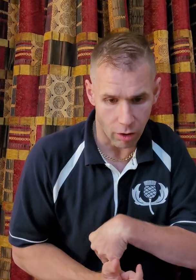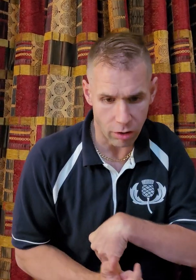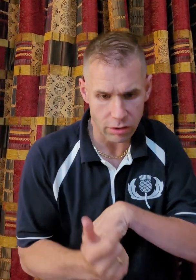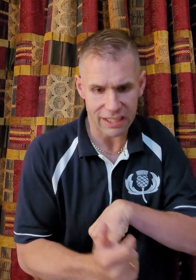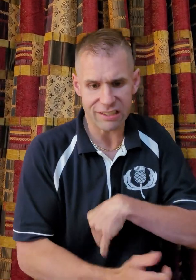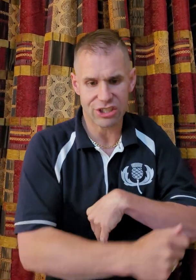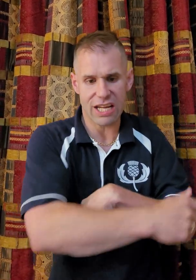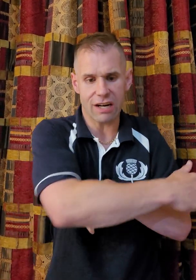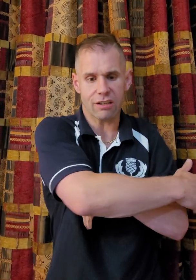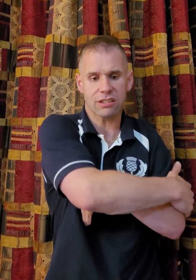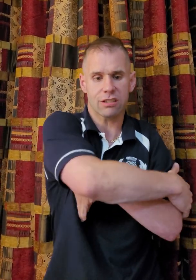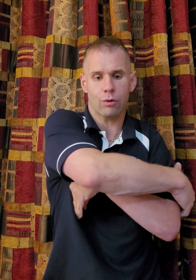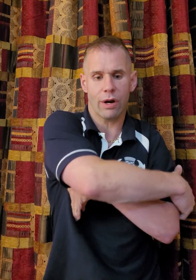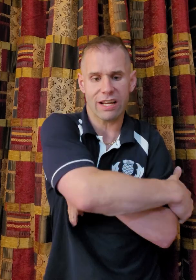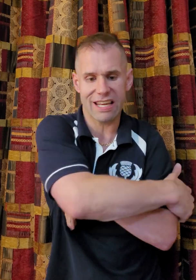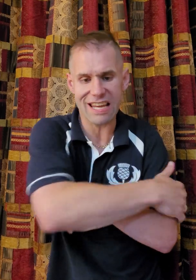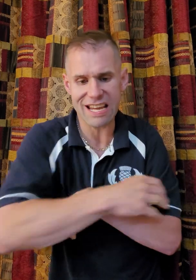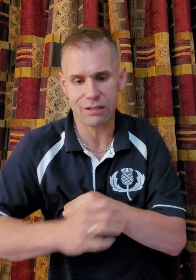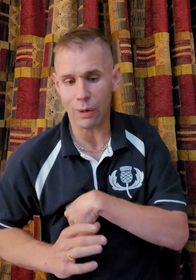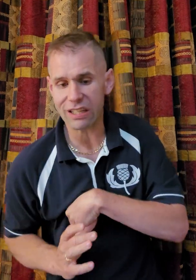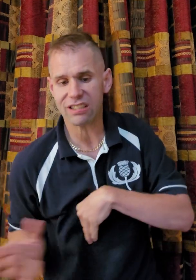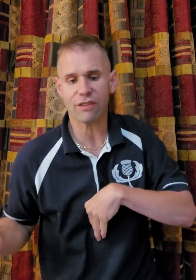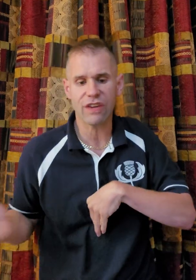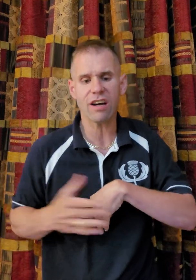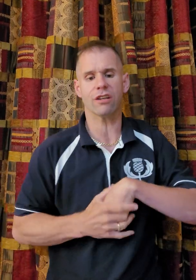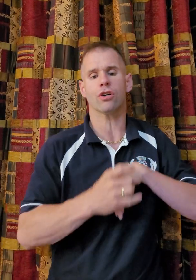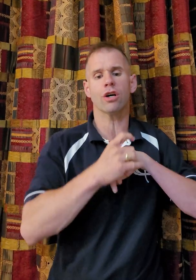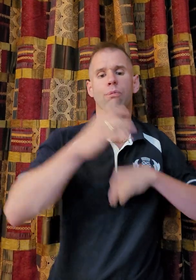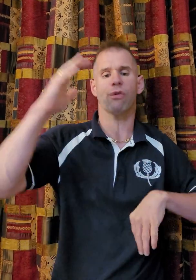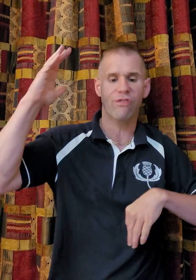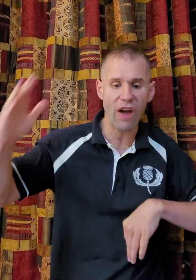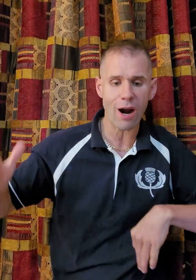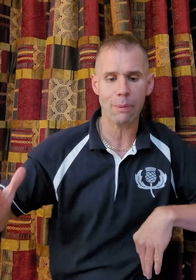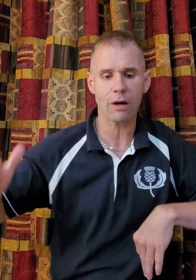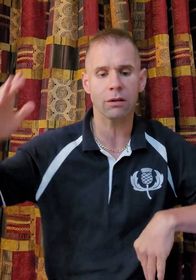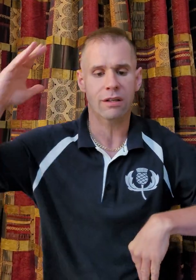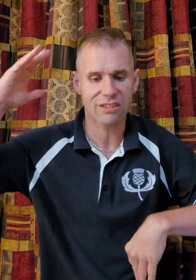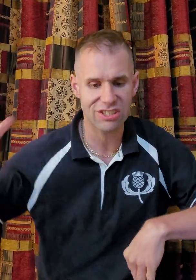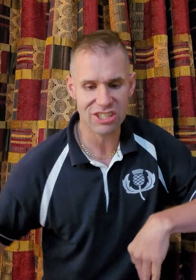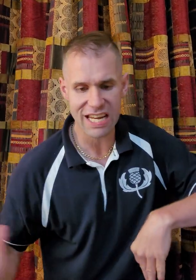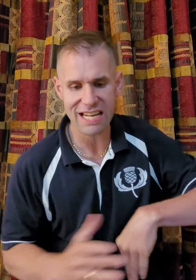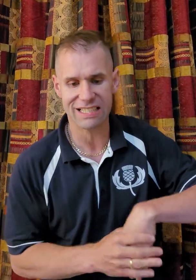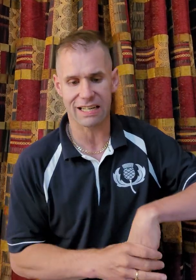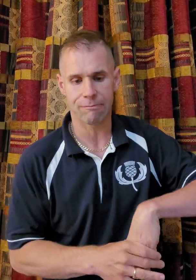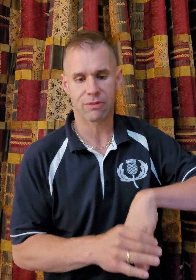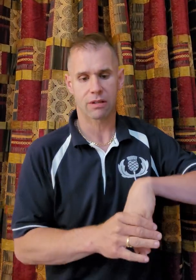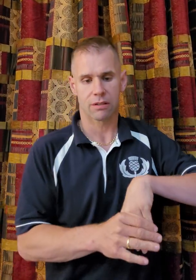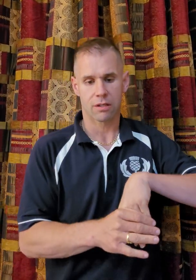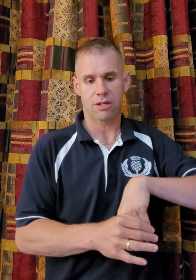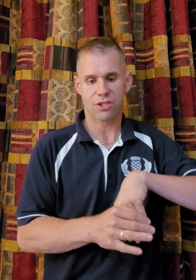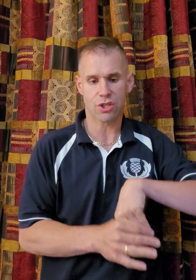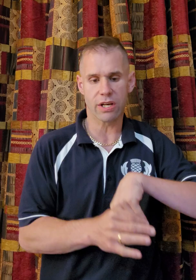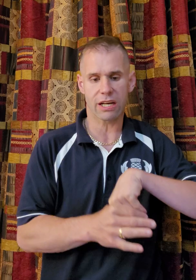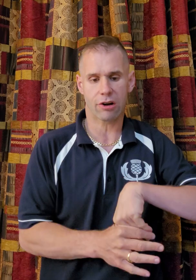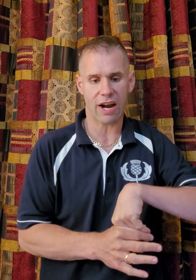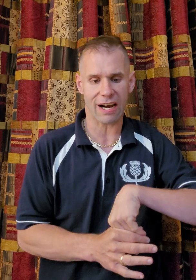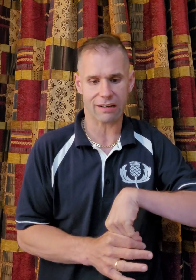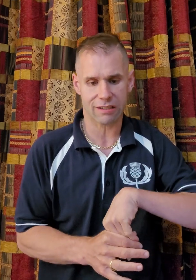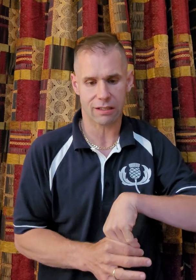All get the cheers, we're at ease. Well, it's severe, talk of proverbial disease. Soon it cracked.